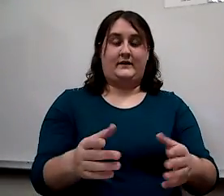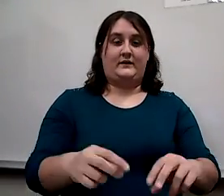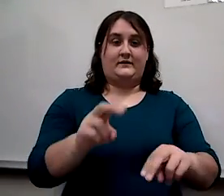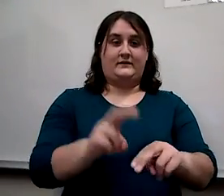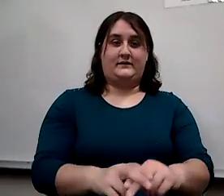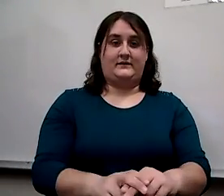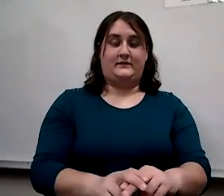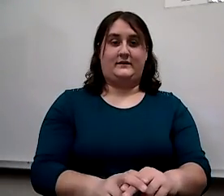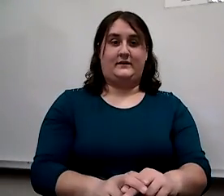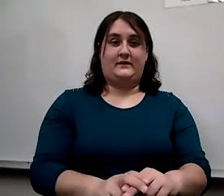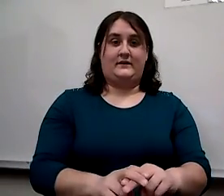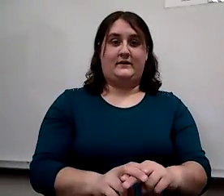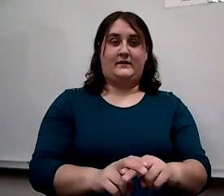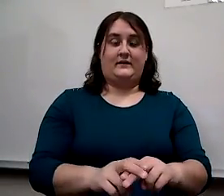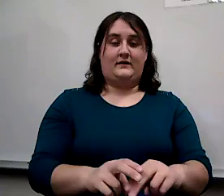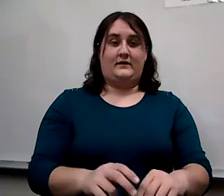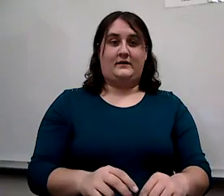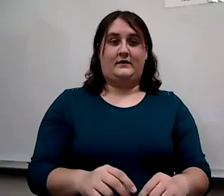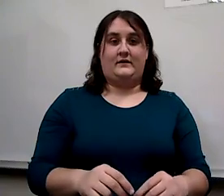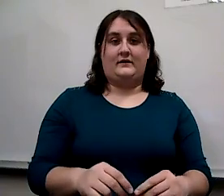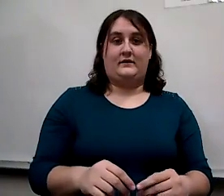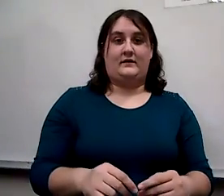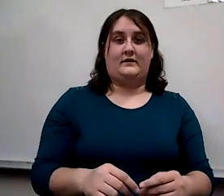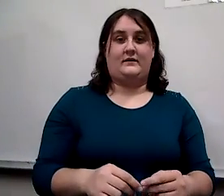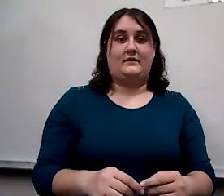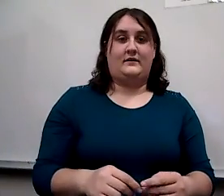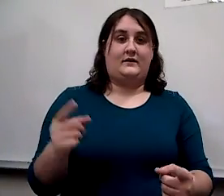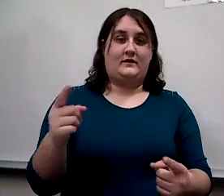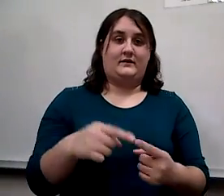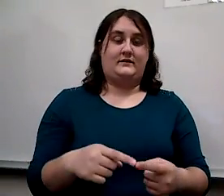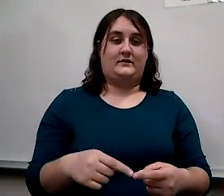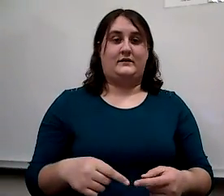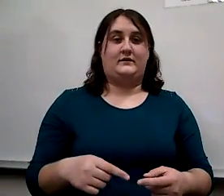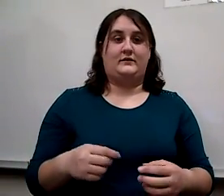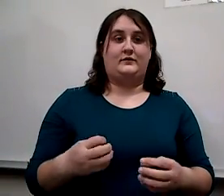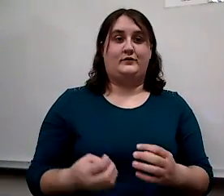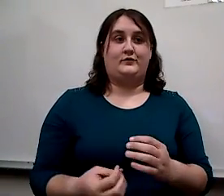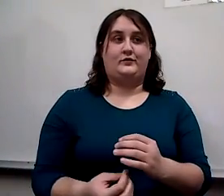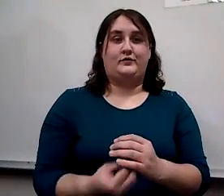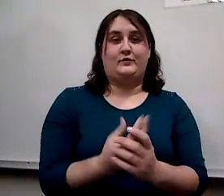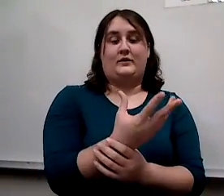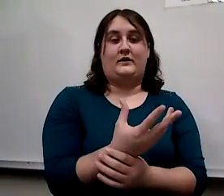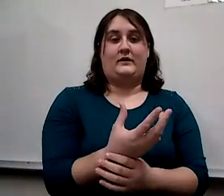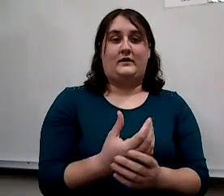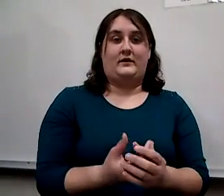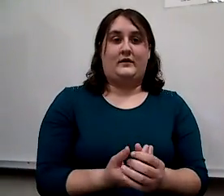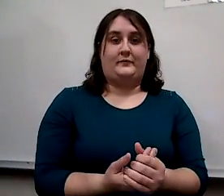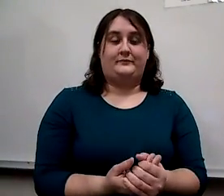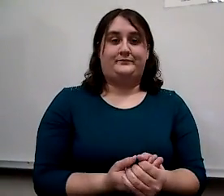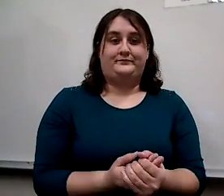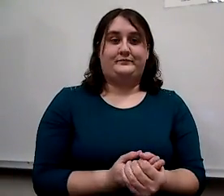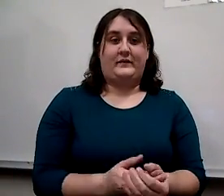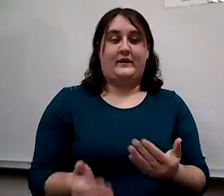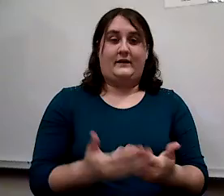danger of frost is past. These easy steps will yield healthy rose bushes. The bushes will